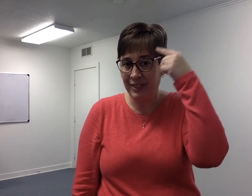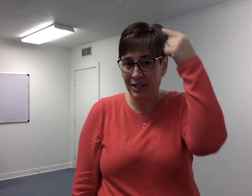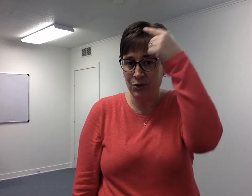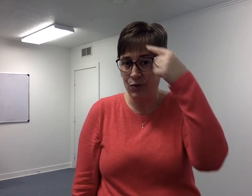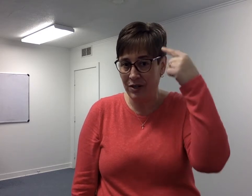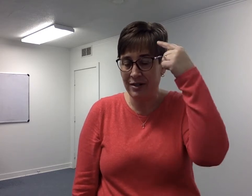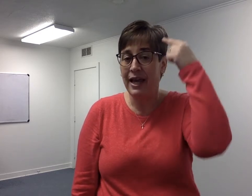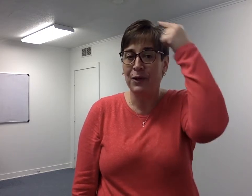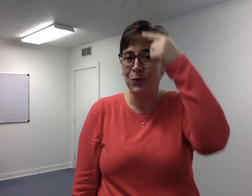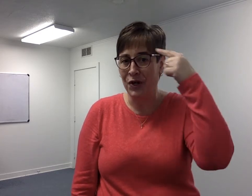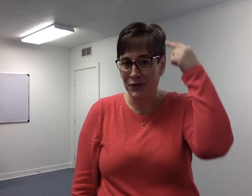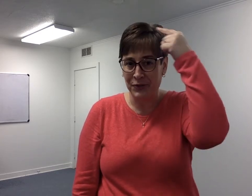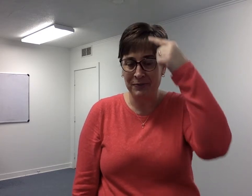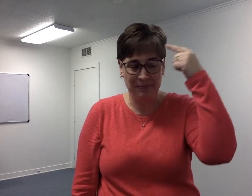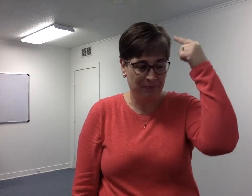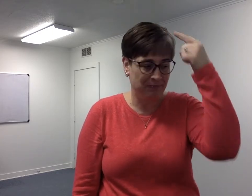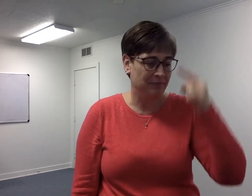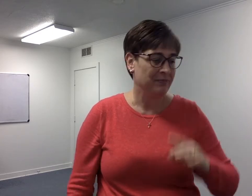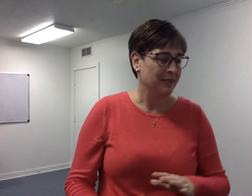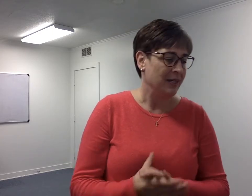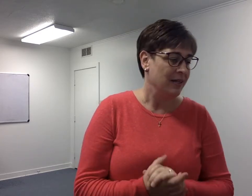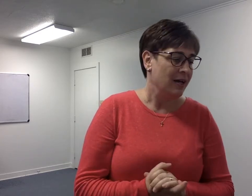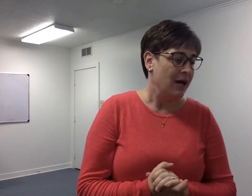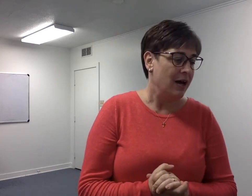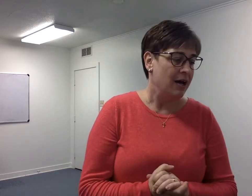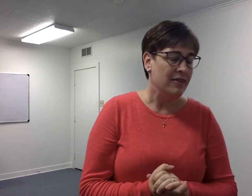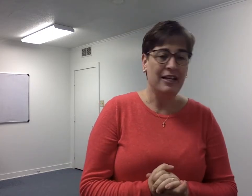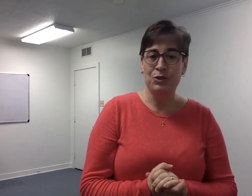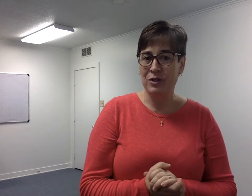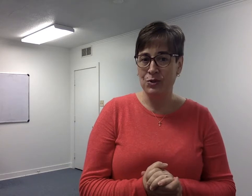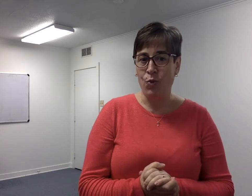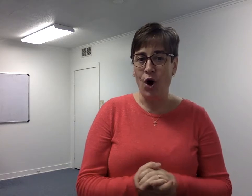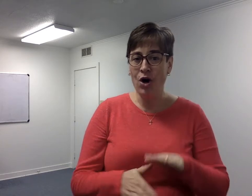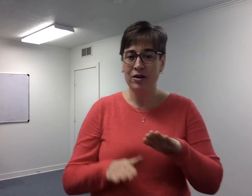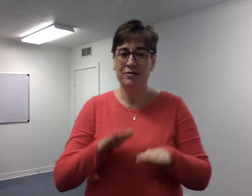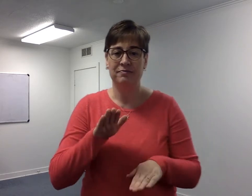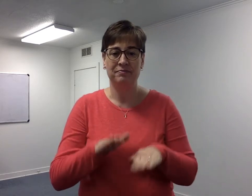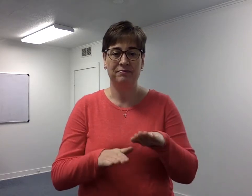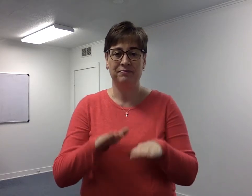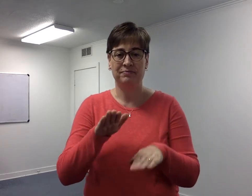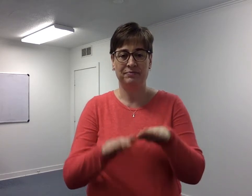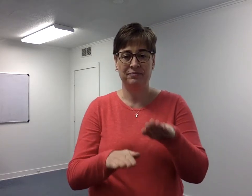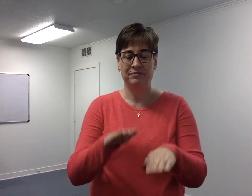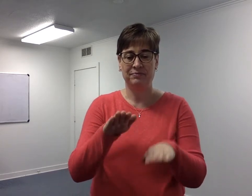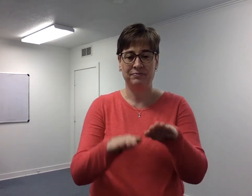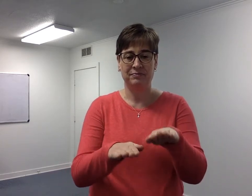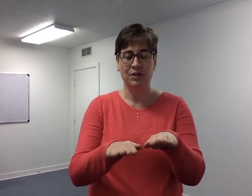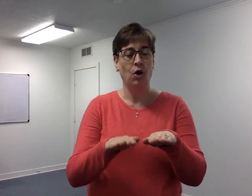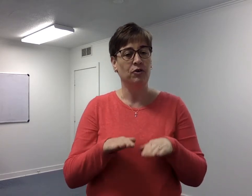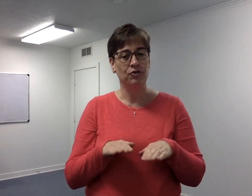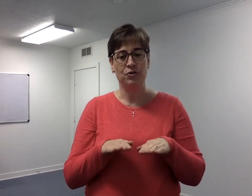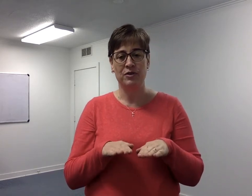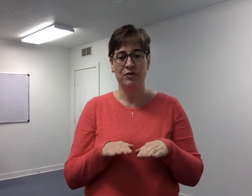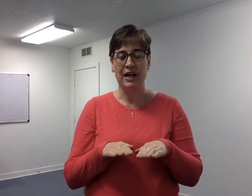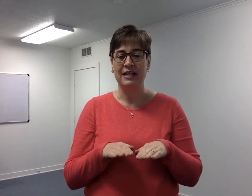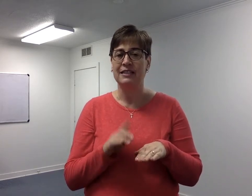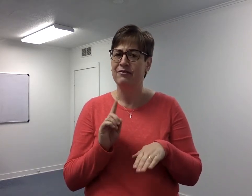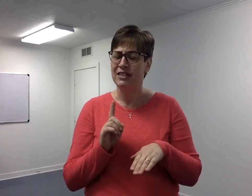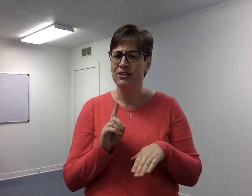either one, and wander. The next one is walk. All you're doing with your hands. I've seen it 2